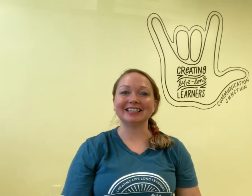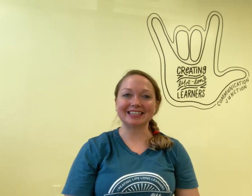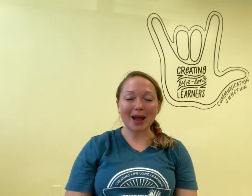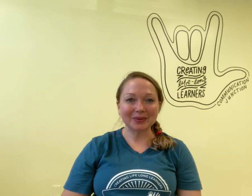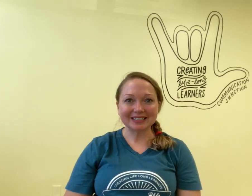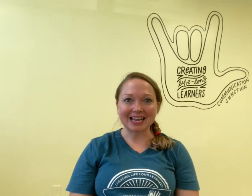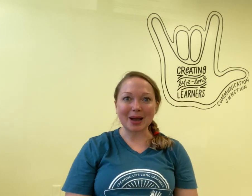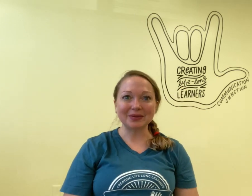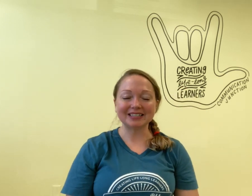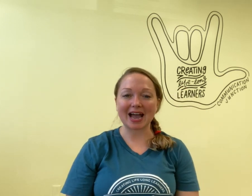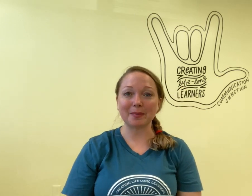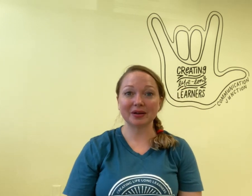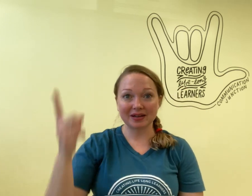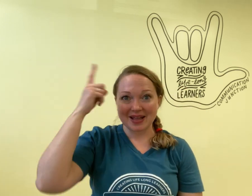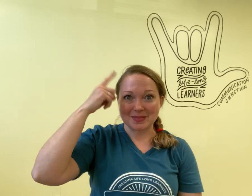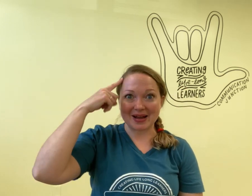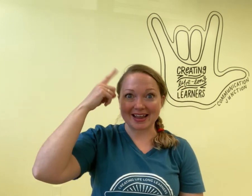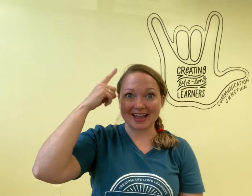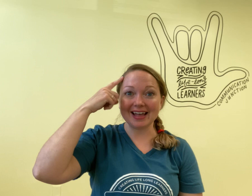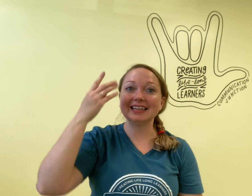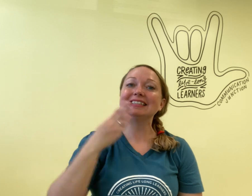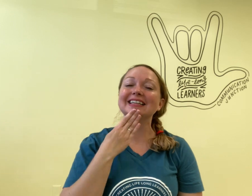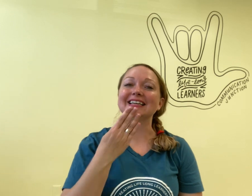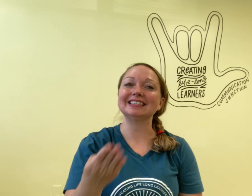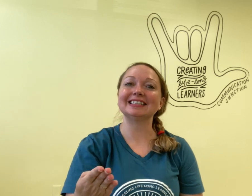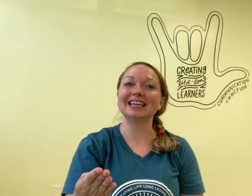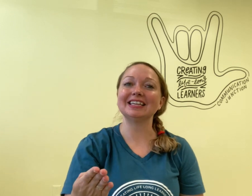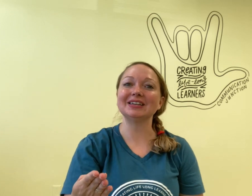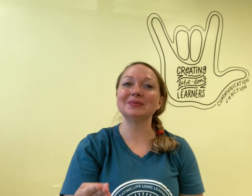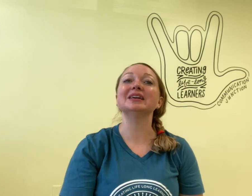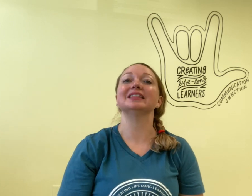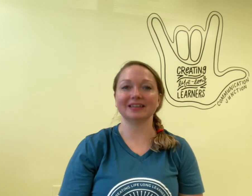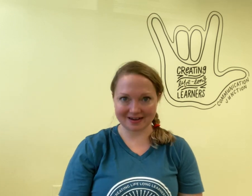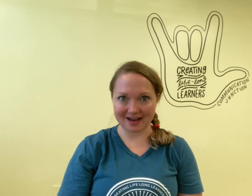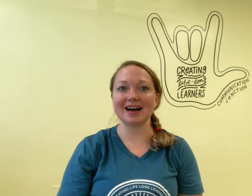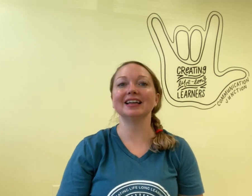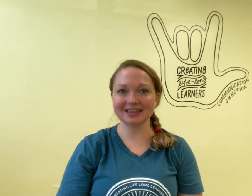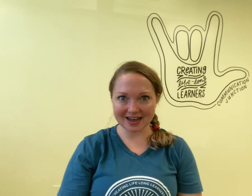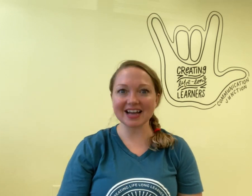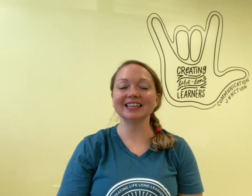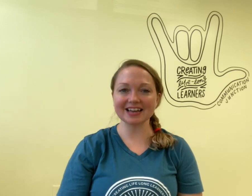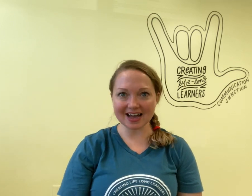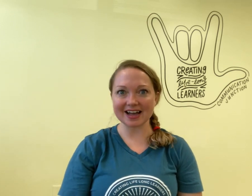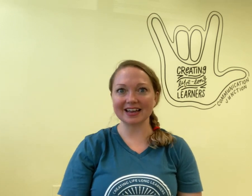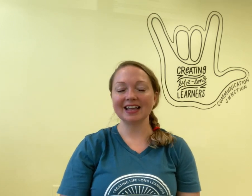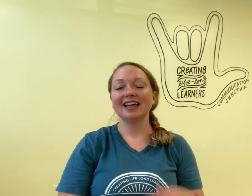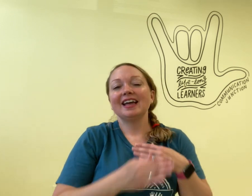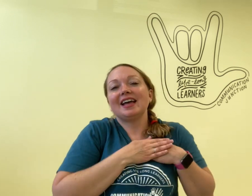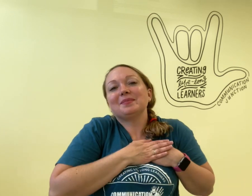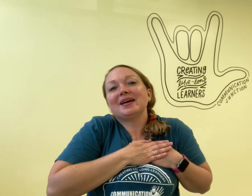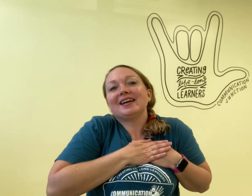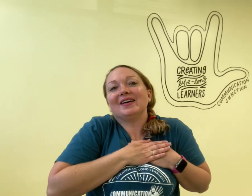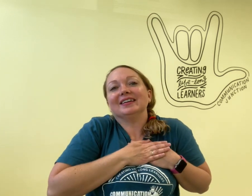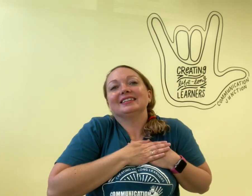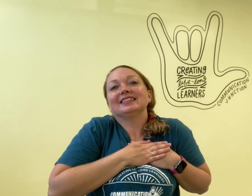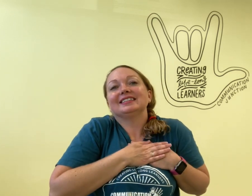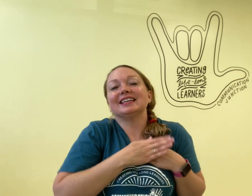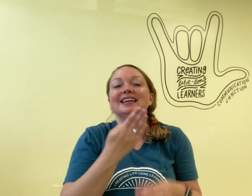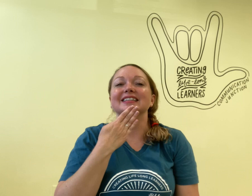tap, tap, tap. My head says thank you with a nod, nod, nod. And my heart says